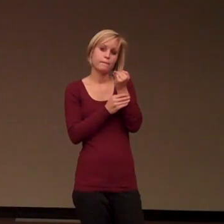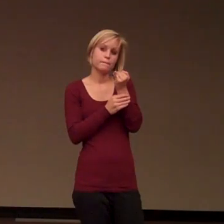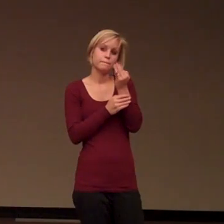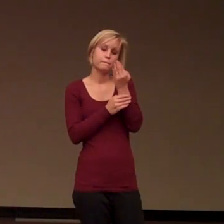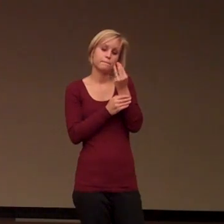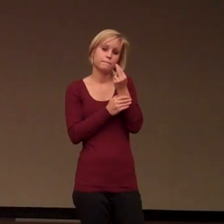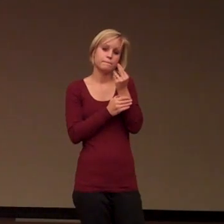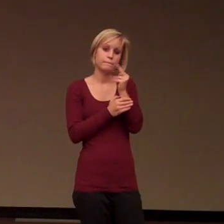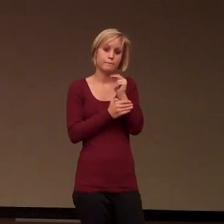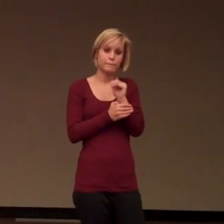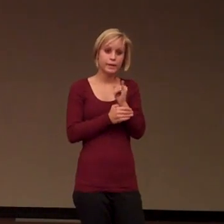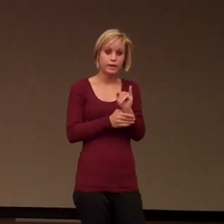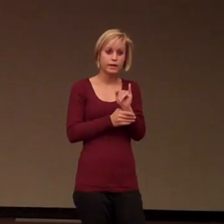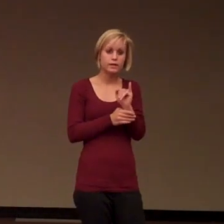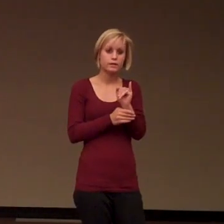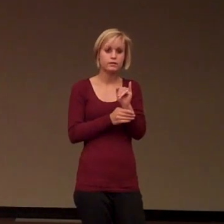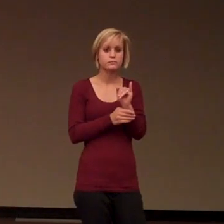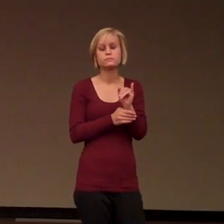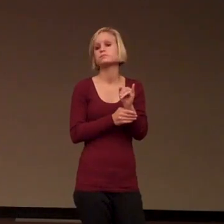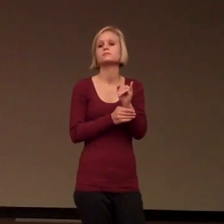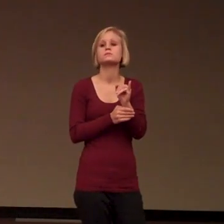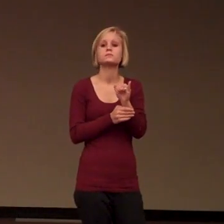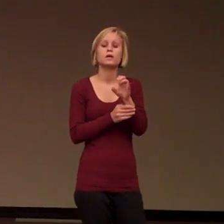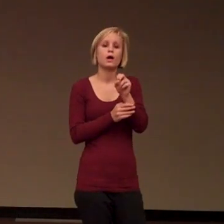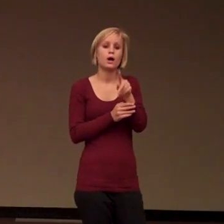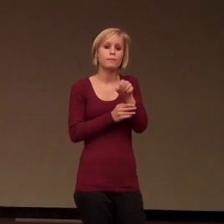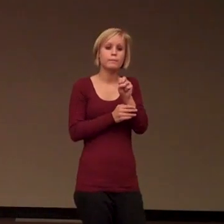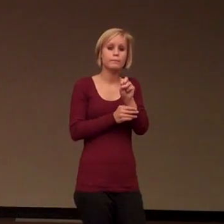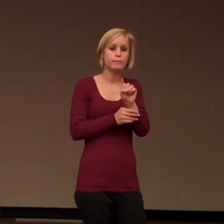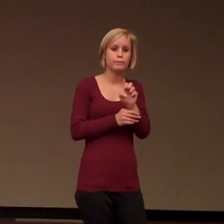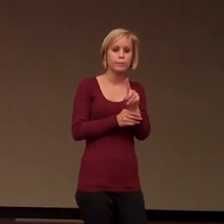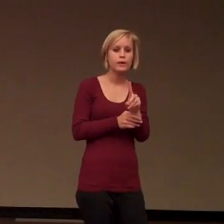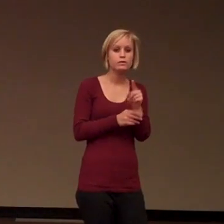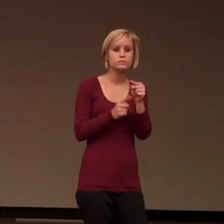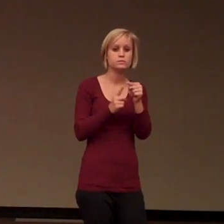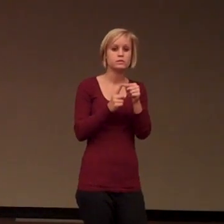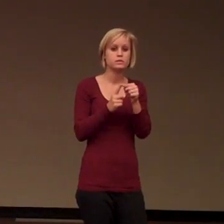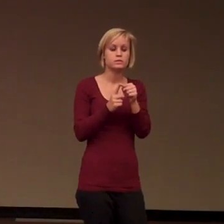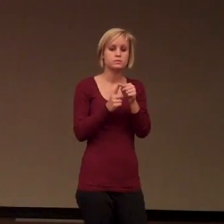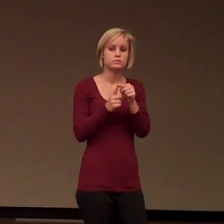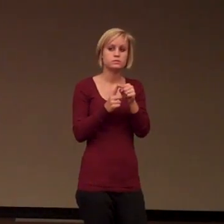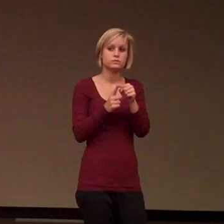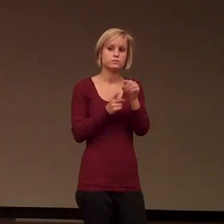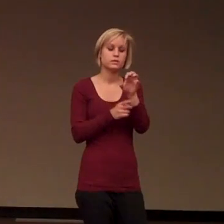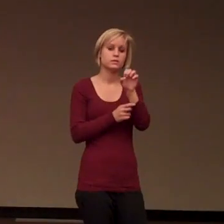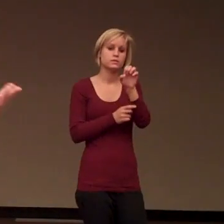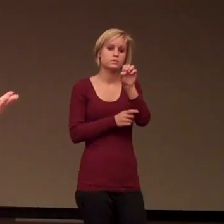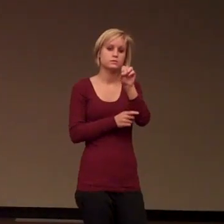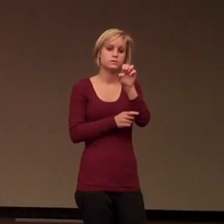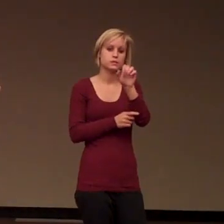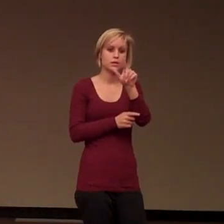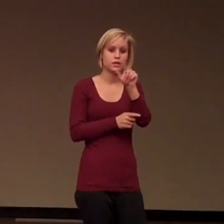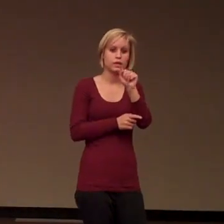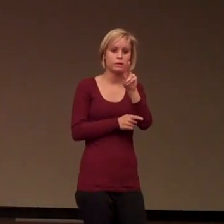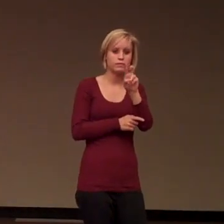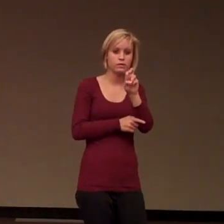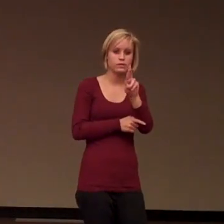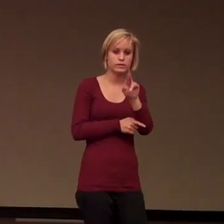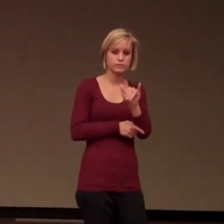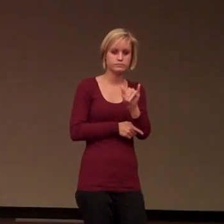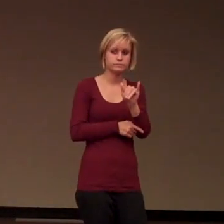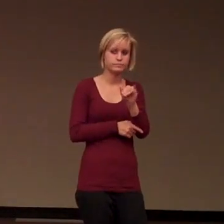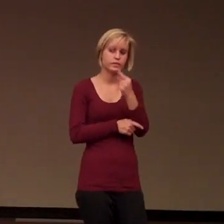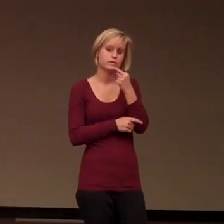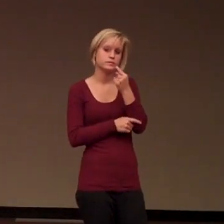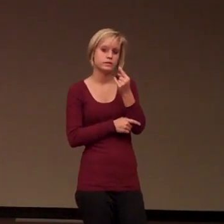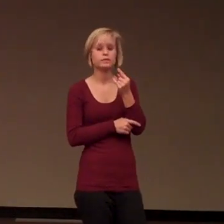slavery. If he's elected, is he going to change that? Now you might say, well, there's no reason for that. Well,